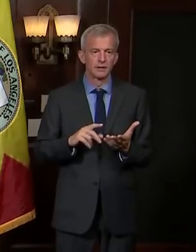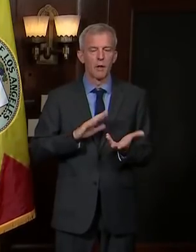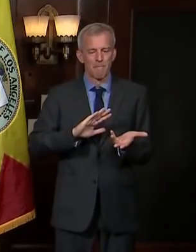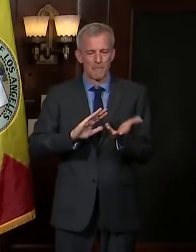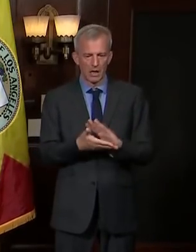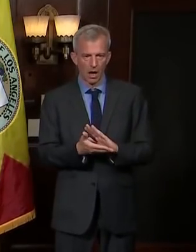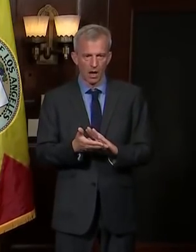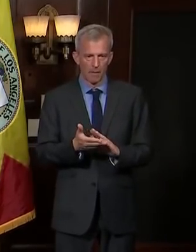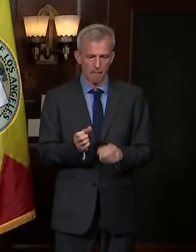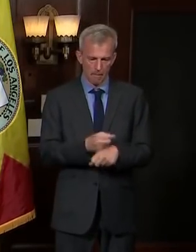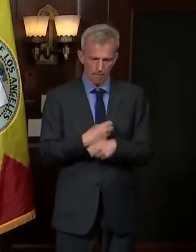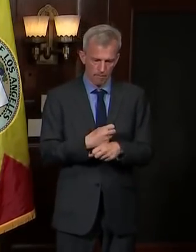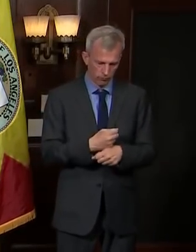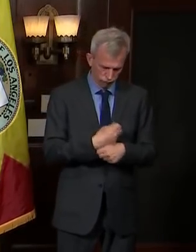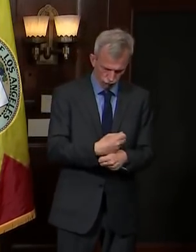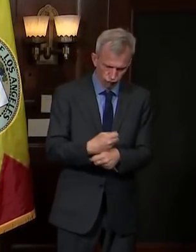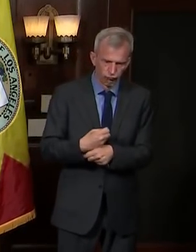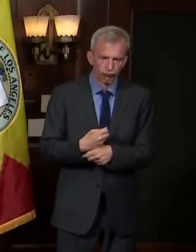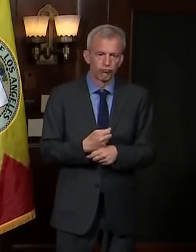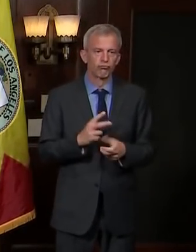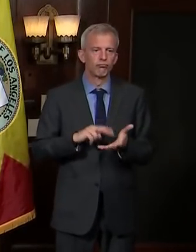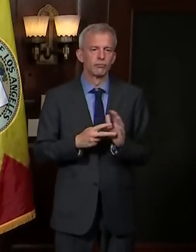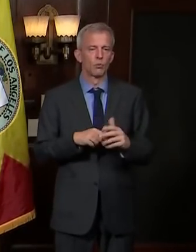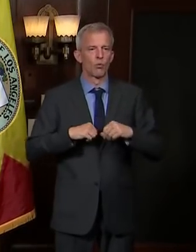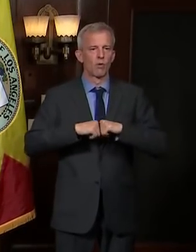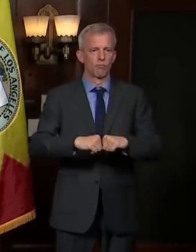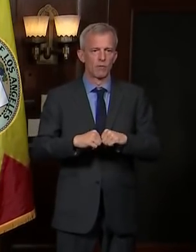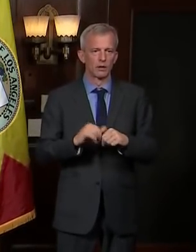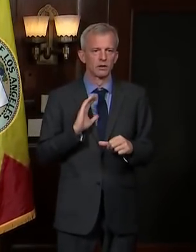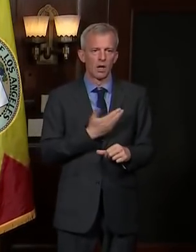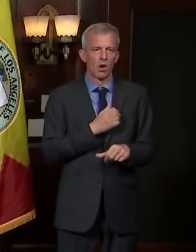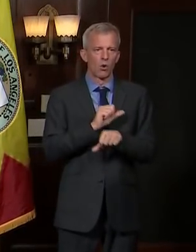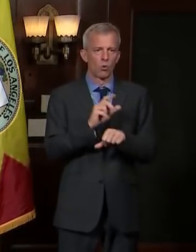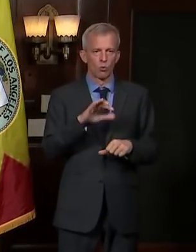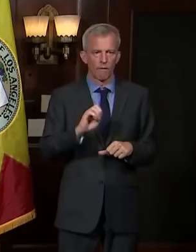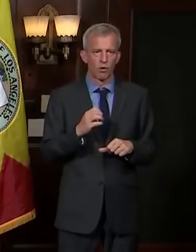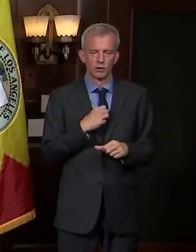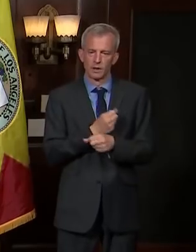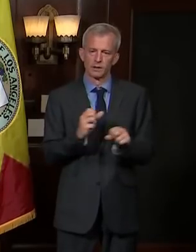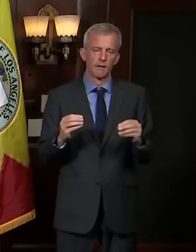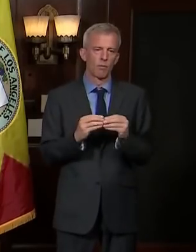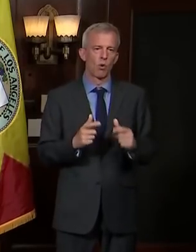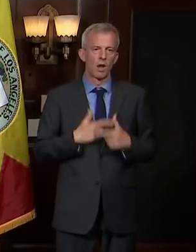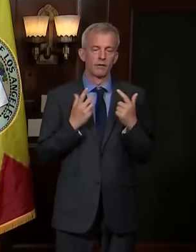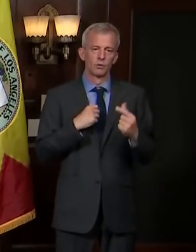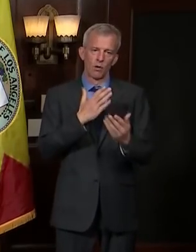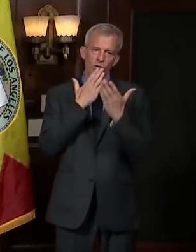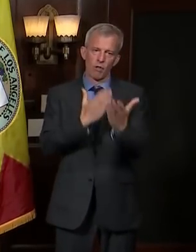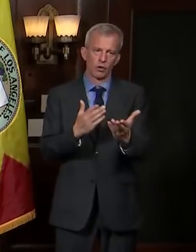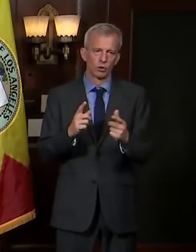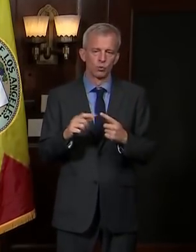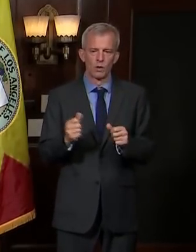our critical workforce and save more lives. And I just want to say thank you to everybody who is a part of this heroic effort.